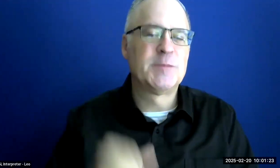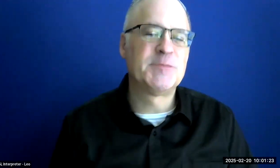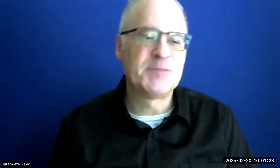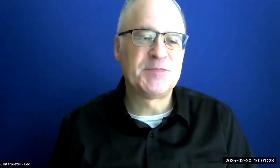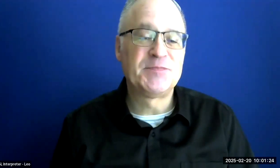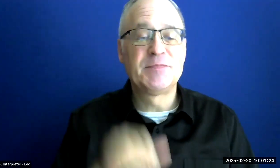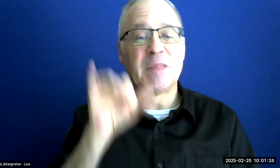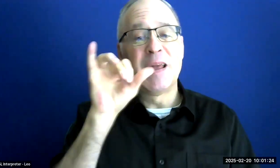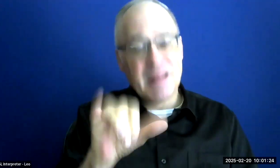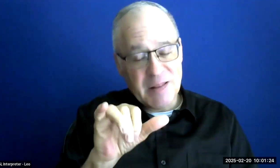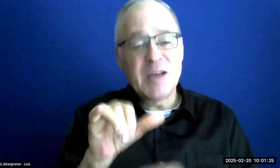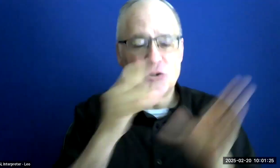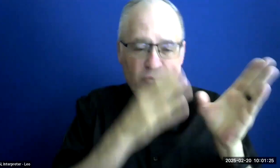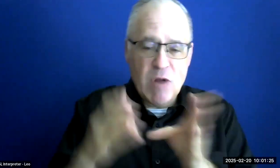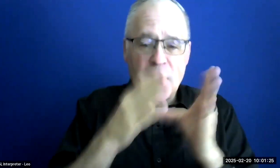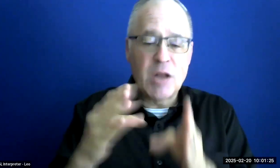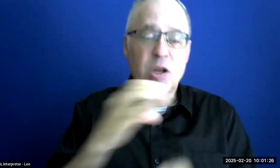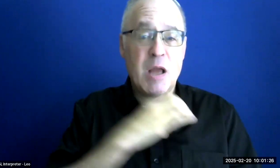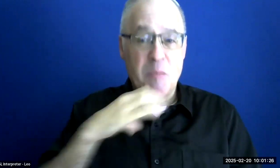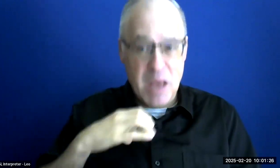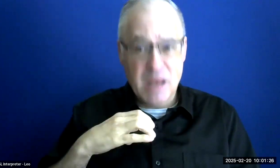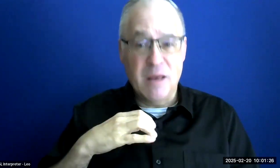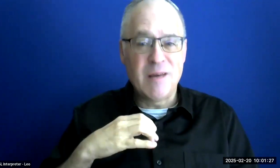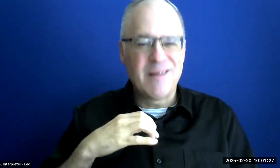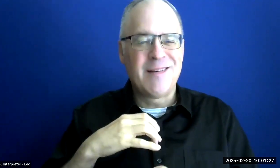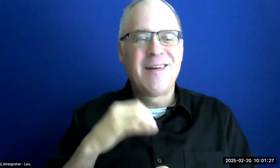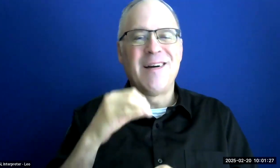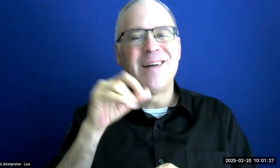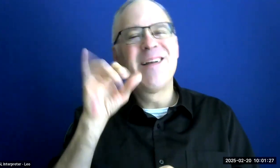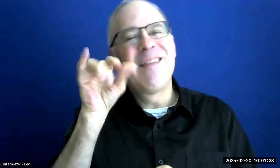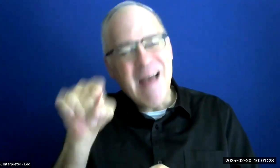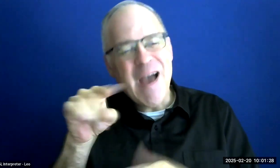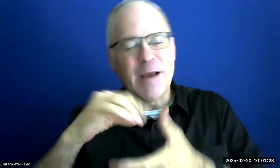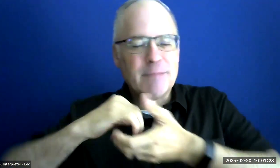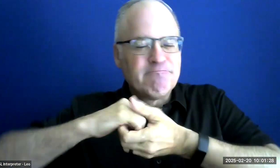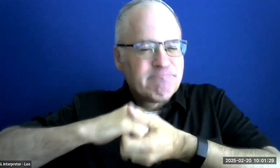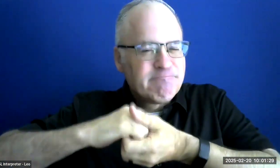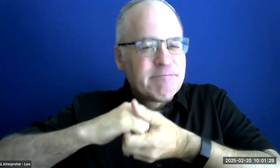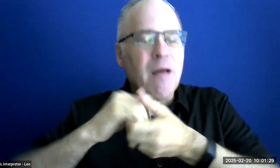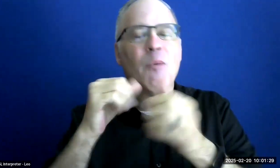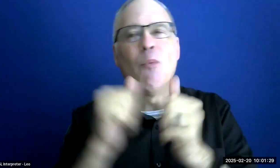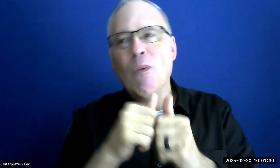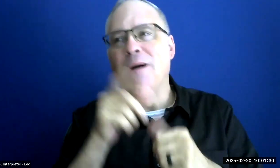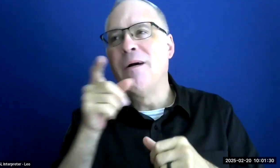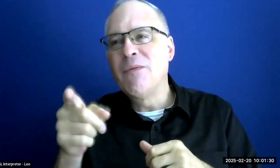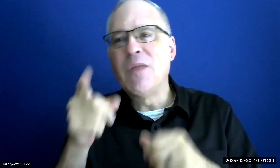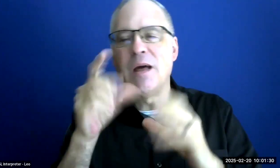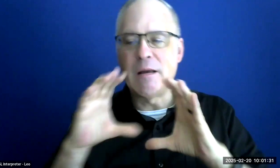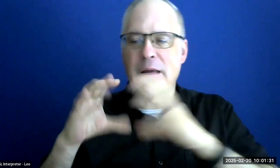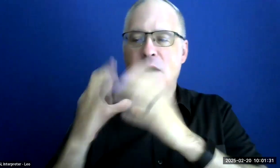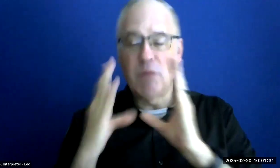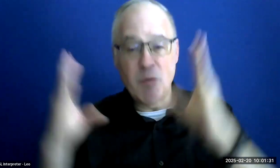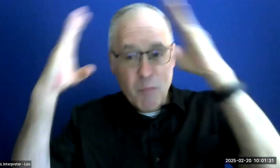Strategy Committee, which organized this event, represents a collaboration among the Council of